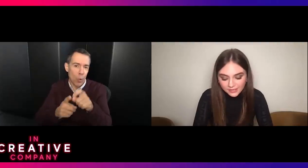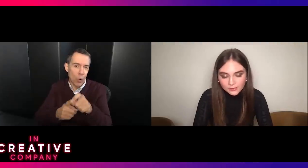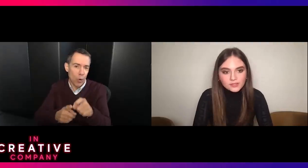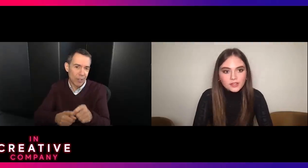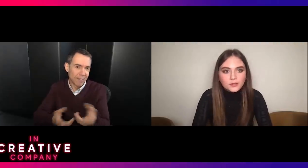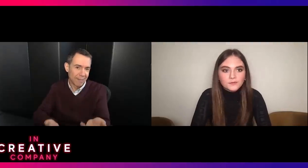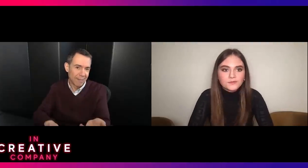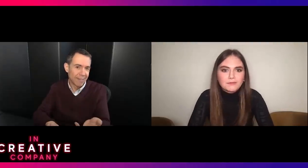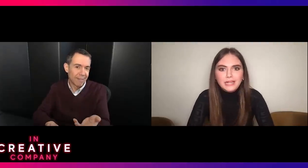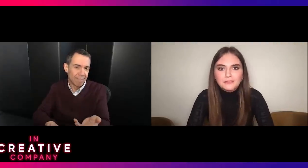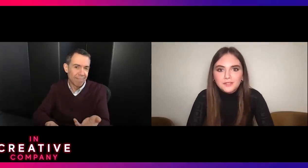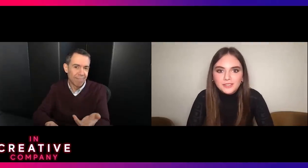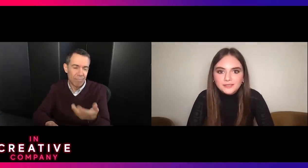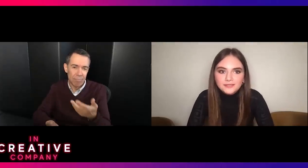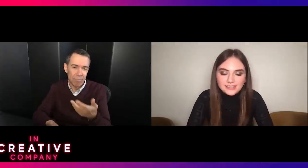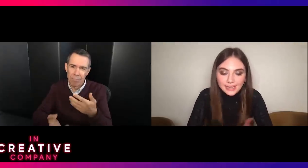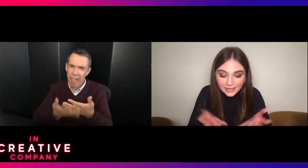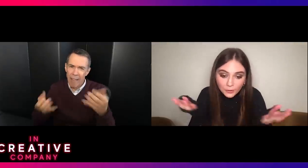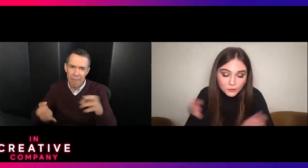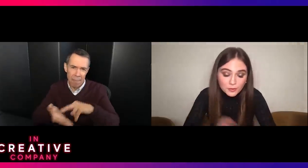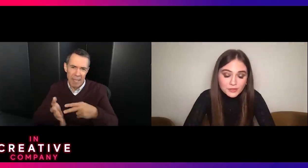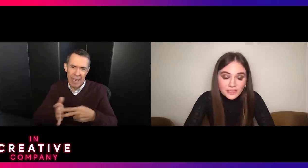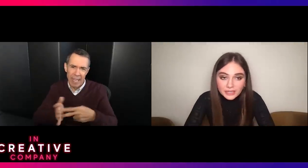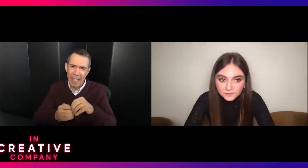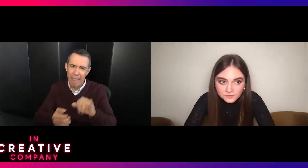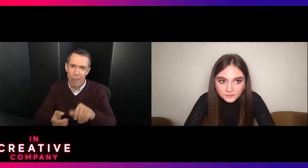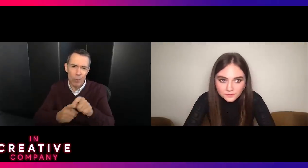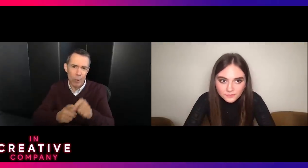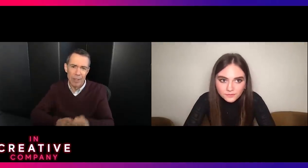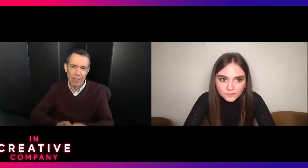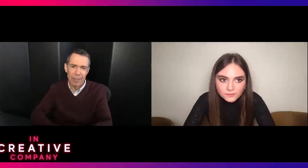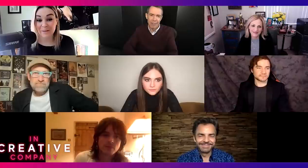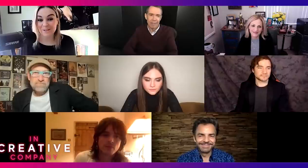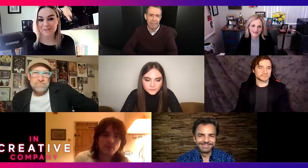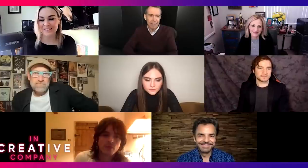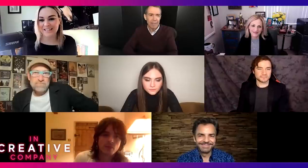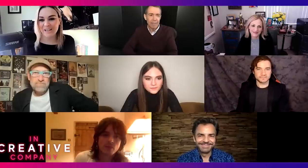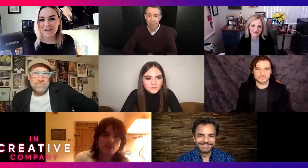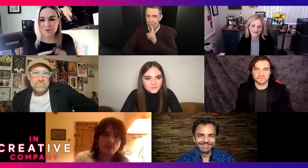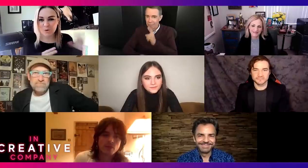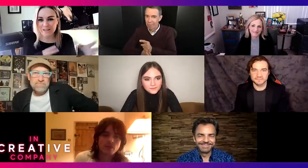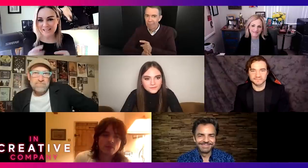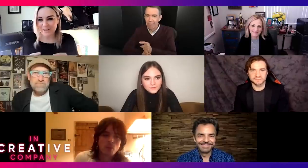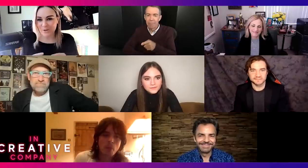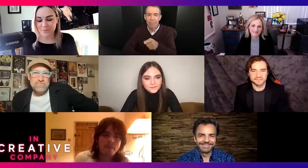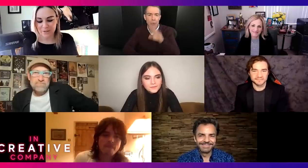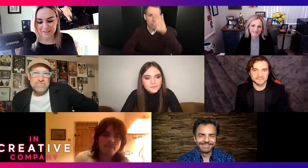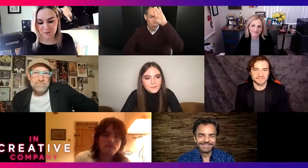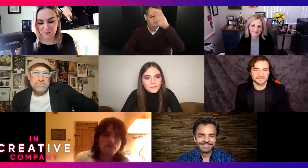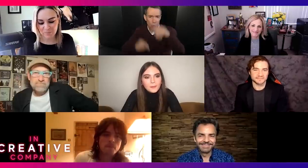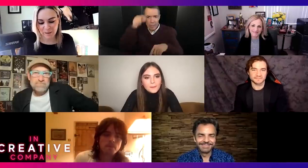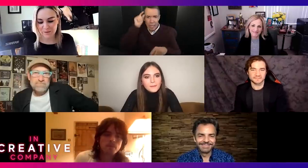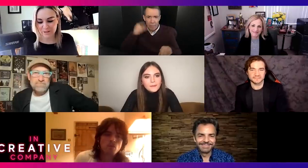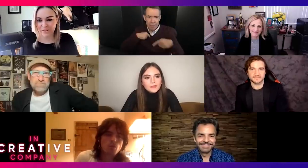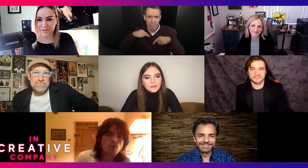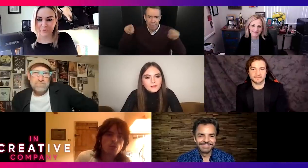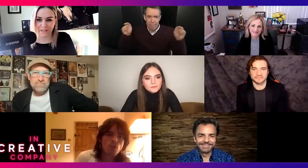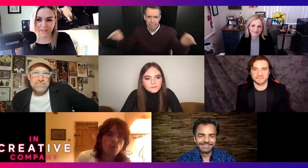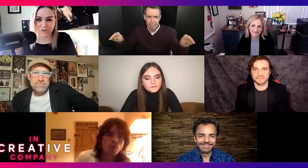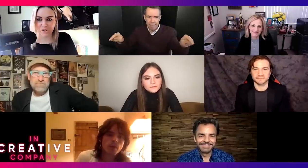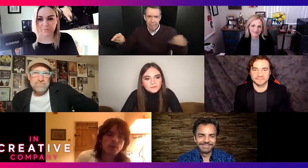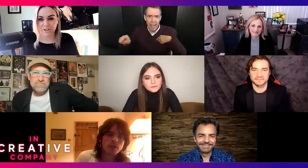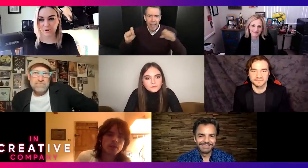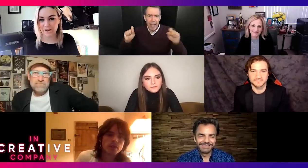when the lyrics were so meaningful and exactly what Ruby was feeling. Yeah, absolutely. And Troy and Daniel, I wanted to talk about